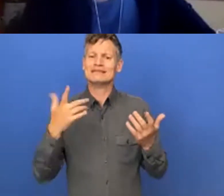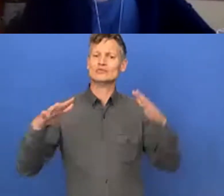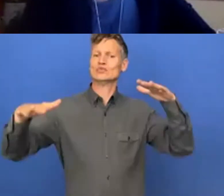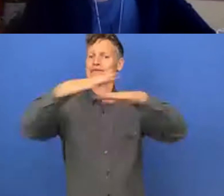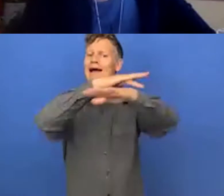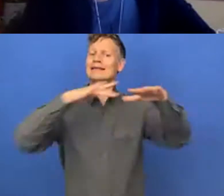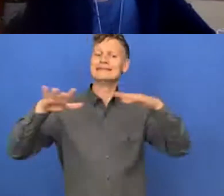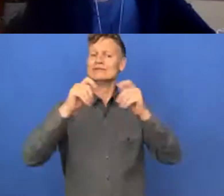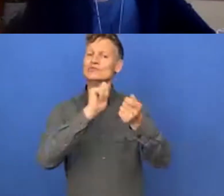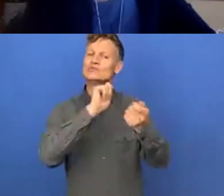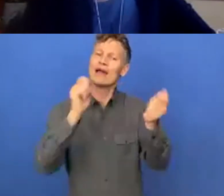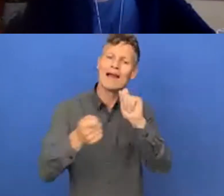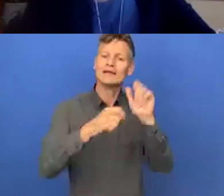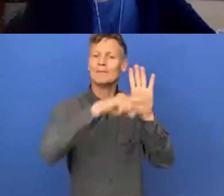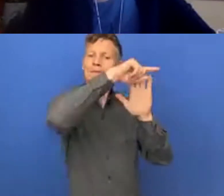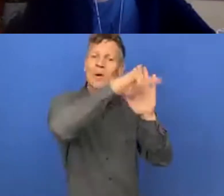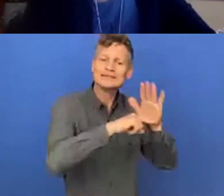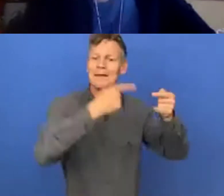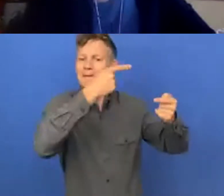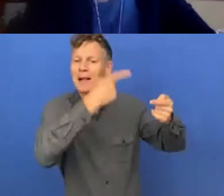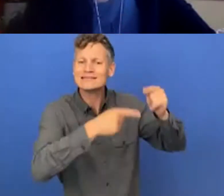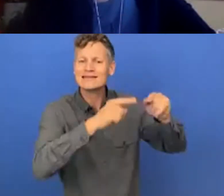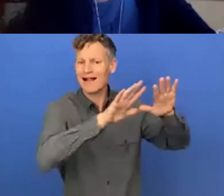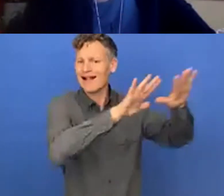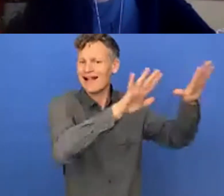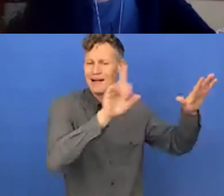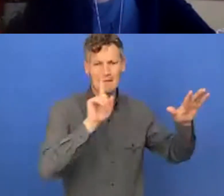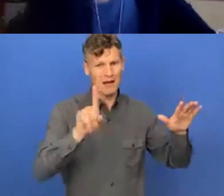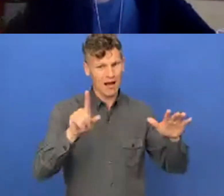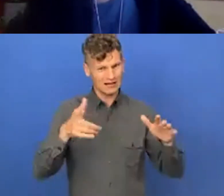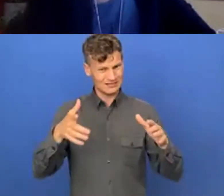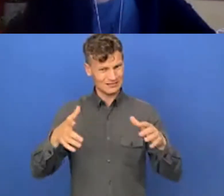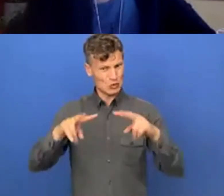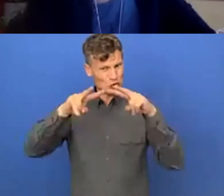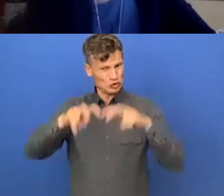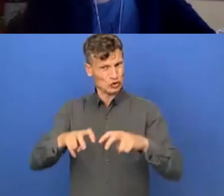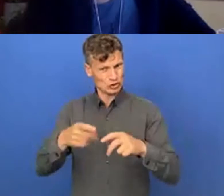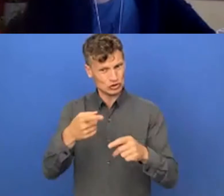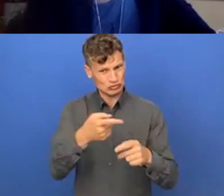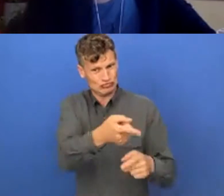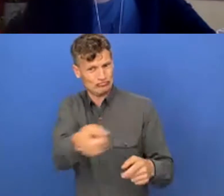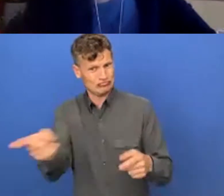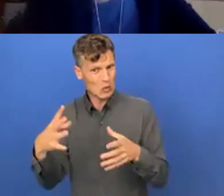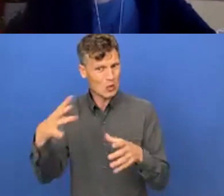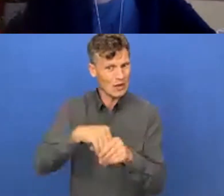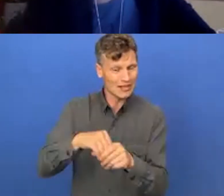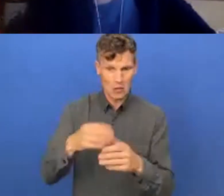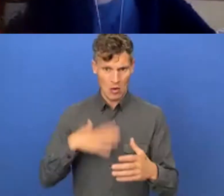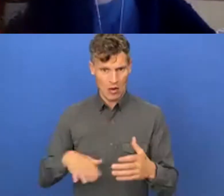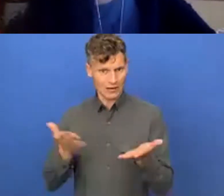the very communities that the research is conducted in. So I'll stop there. Thank